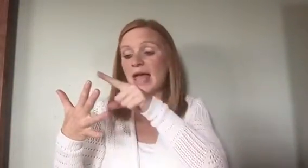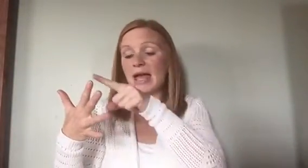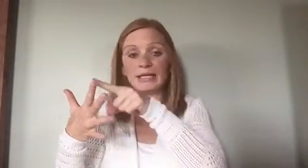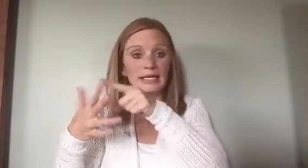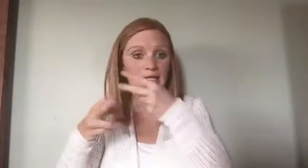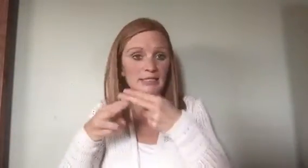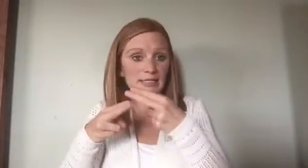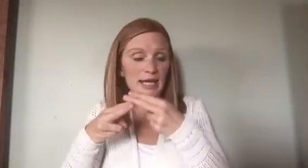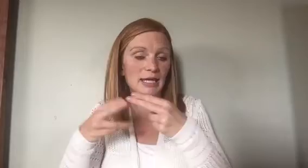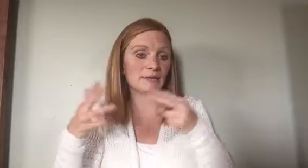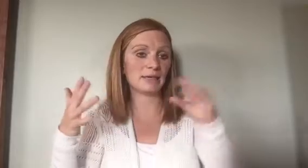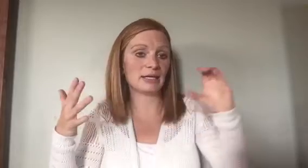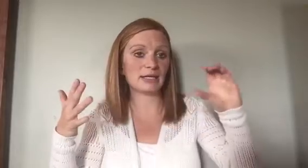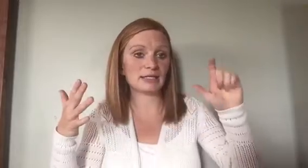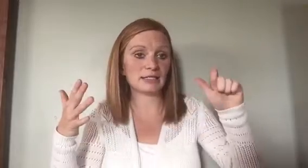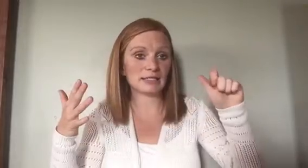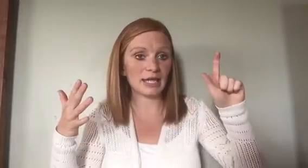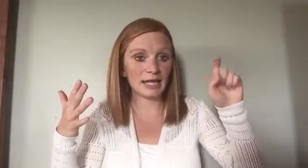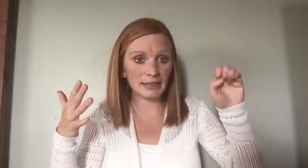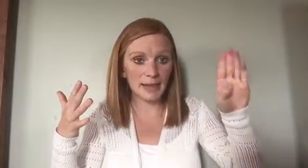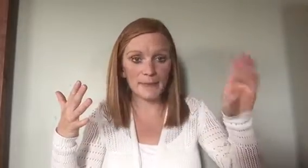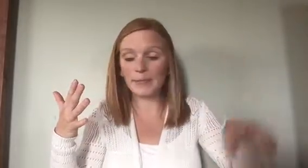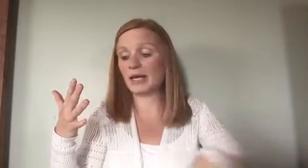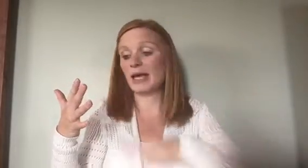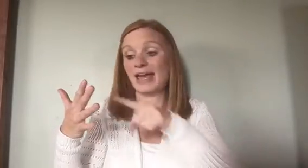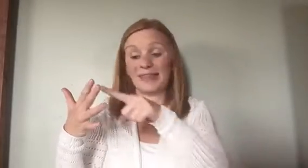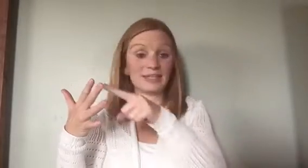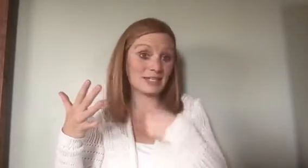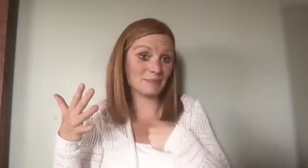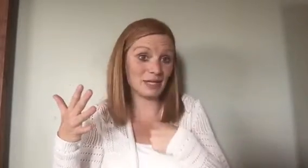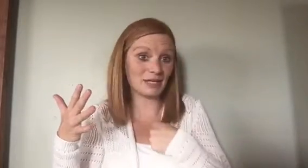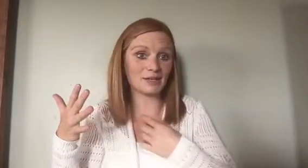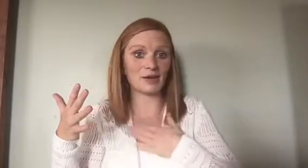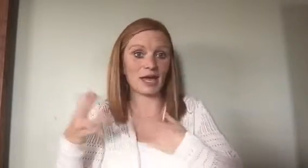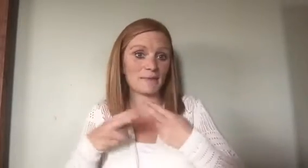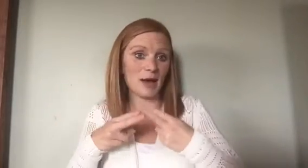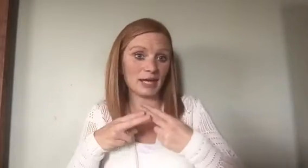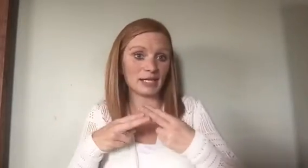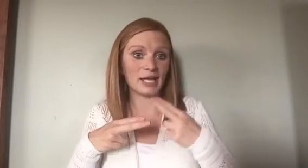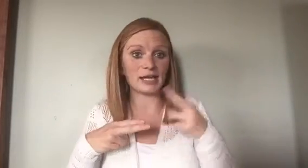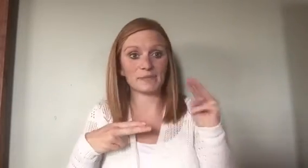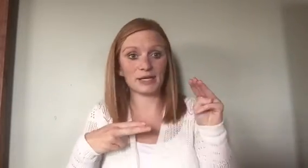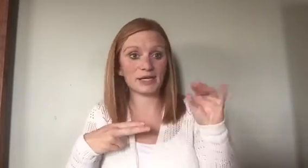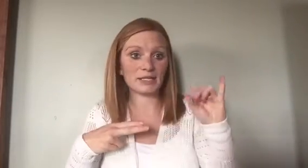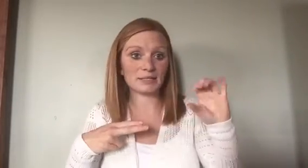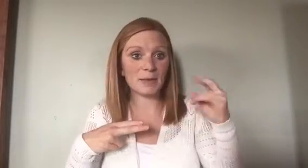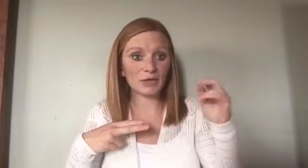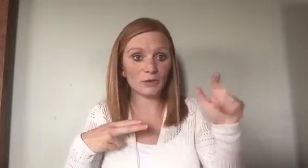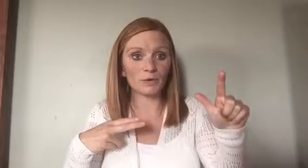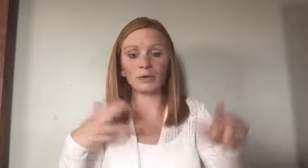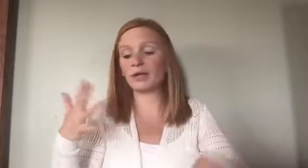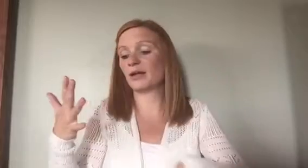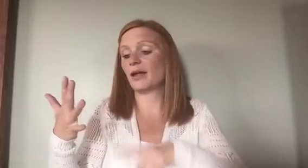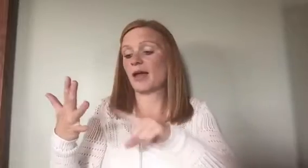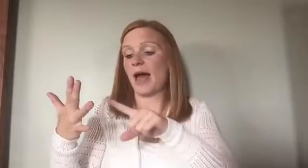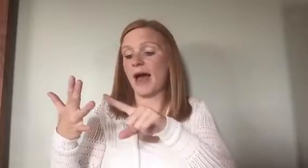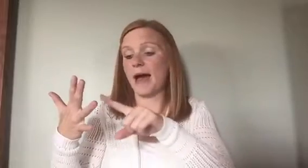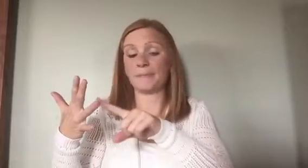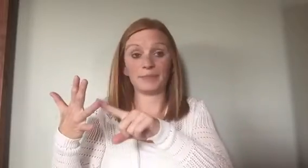and his name is Caleb, and this is me, okay? My name is Michael.